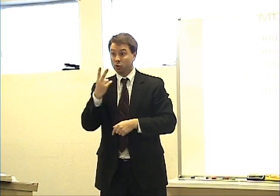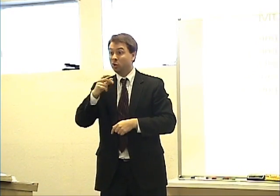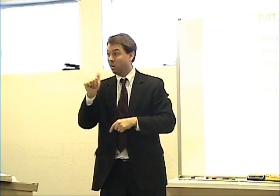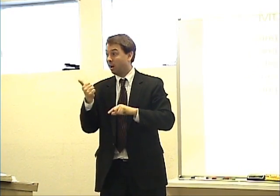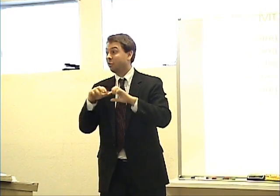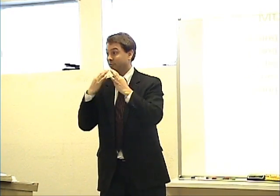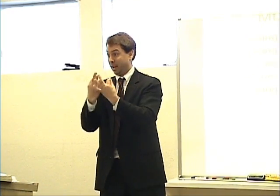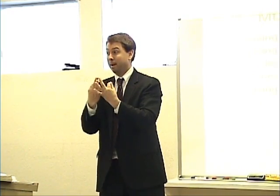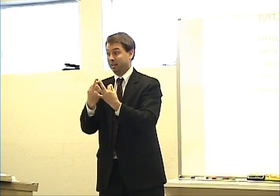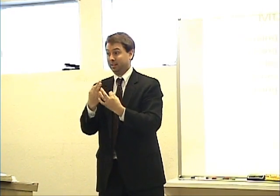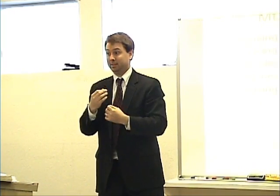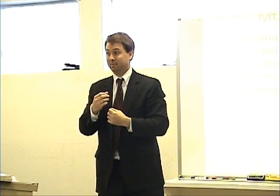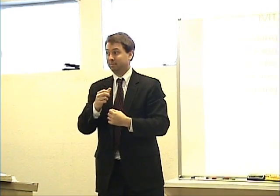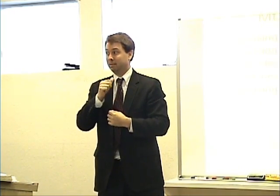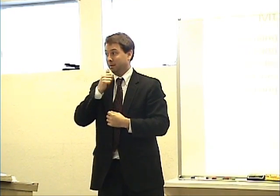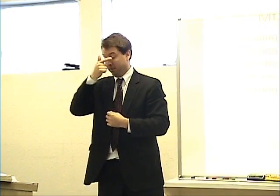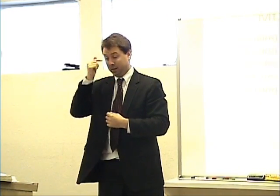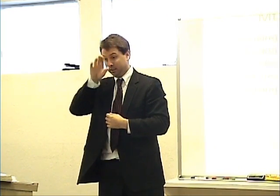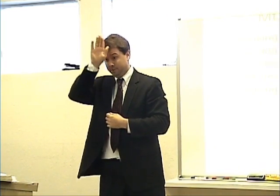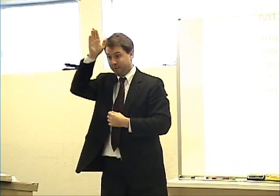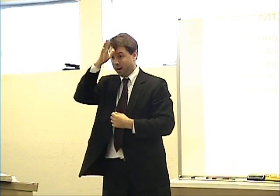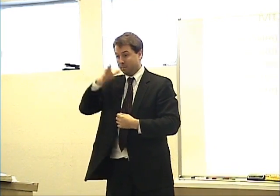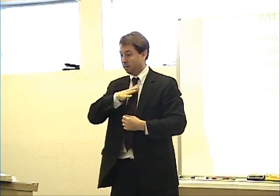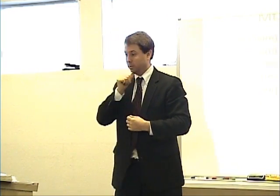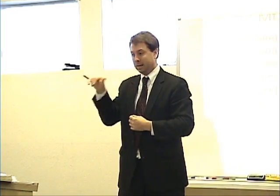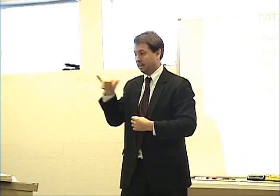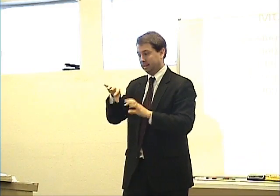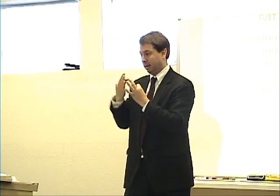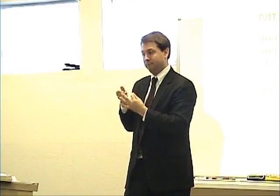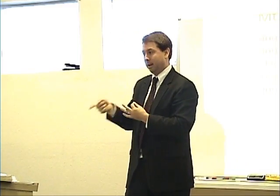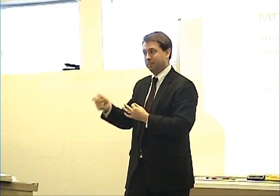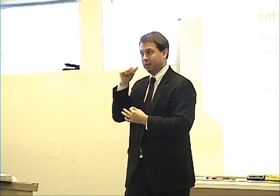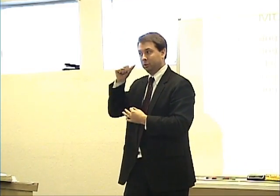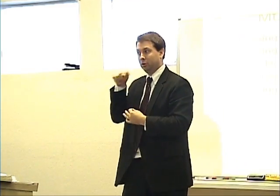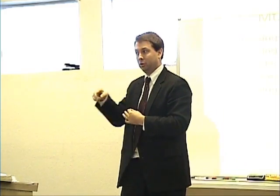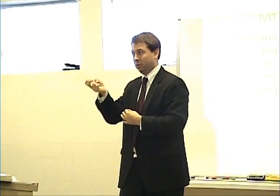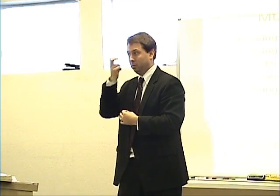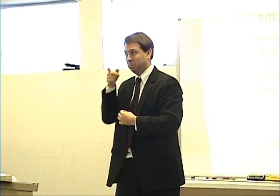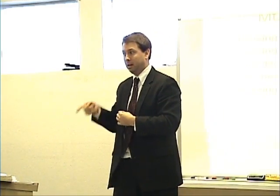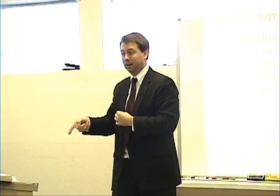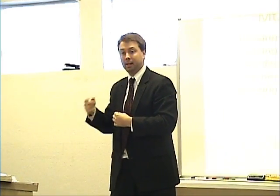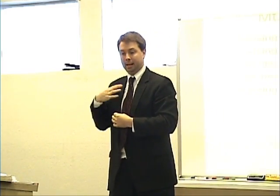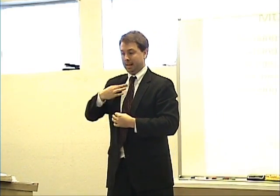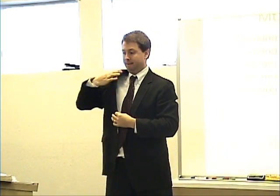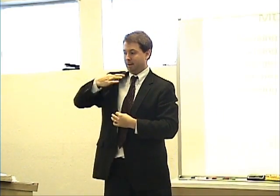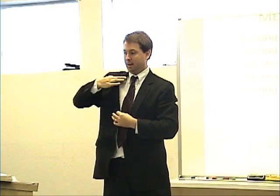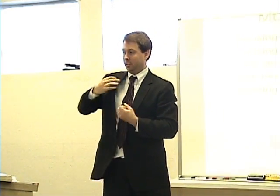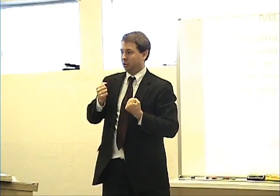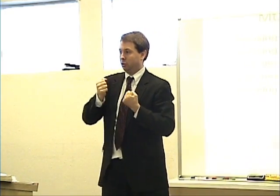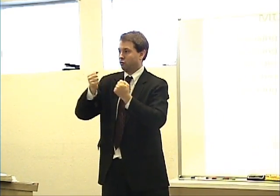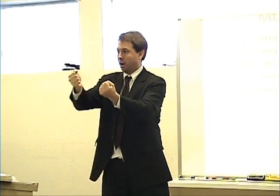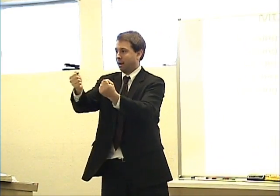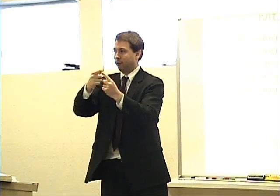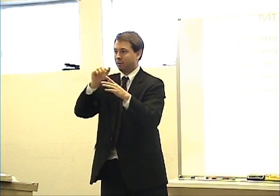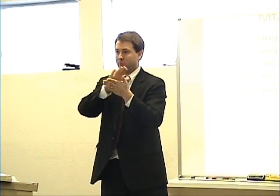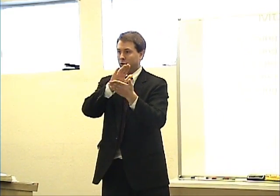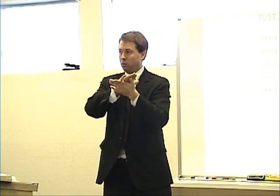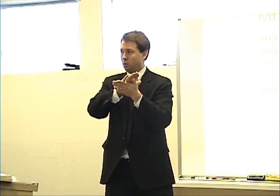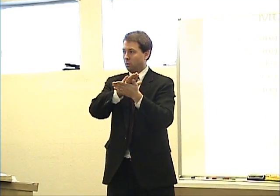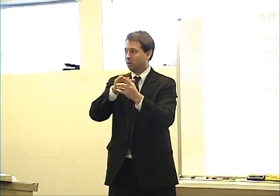two other families, because the fireman was not the same family as the girl. He volunteered to drive from the school